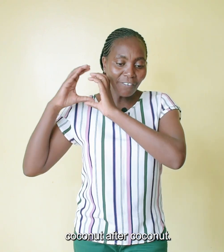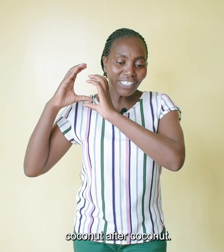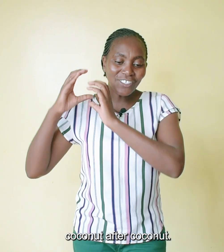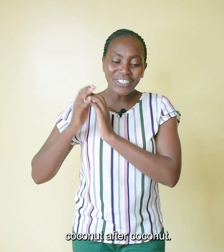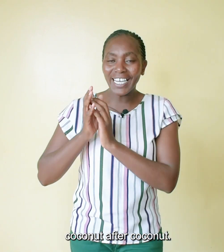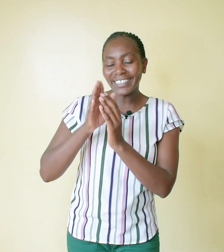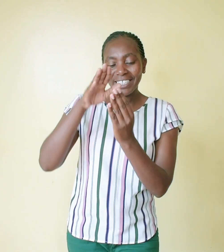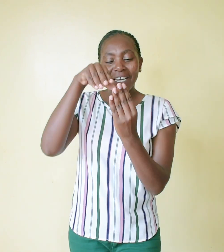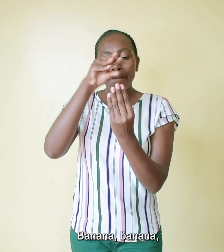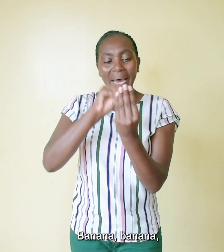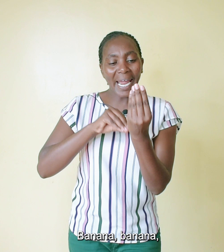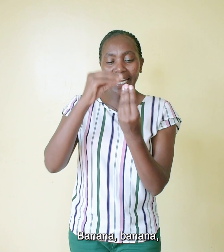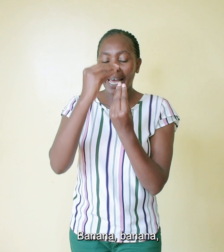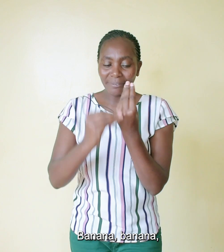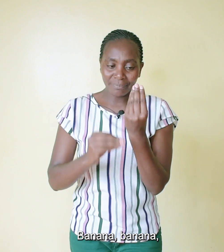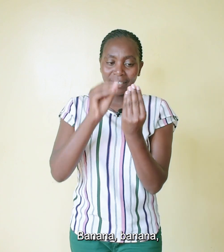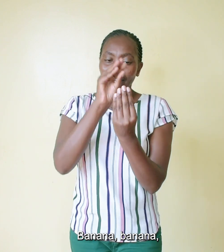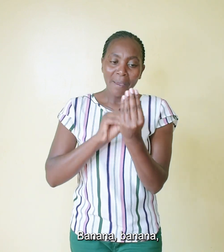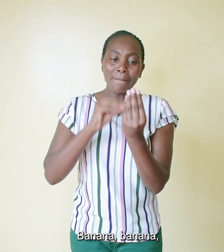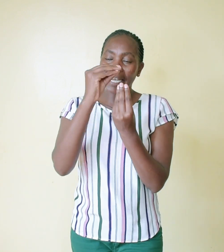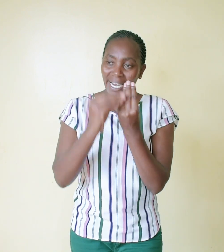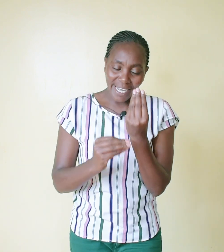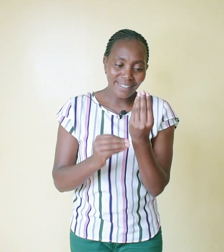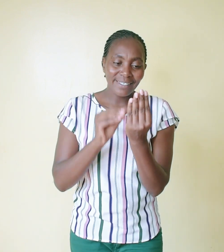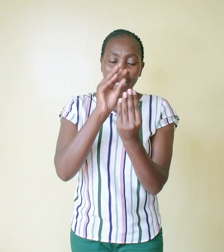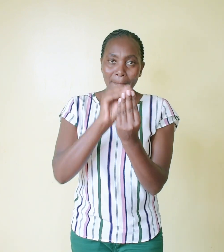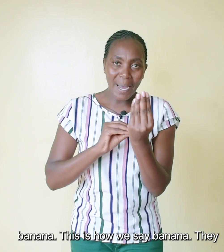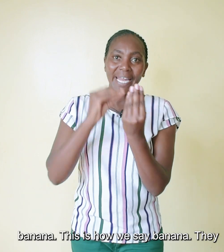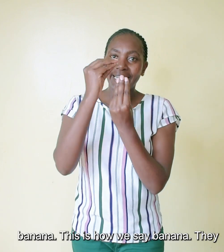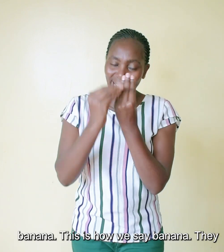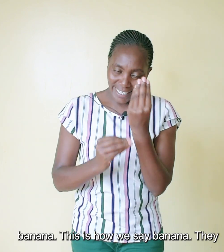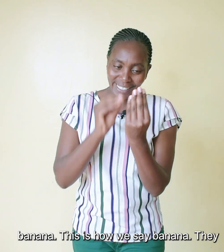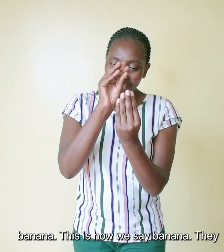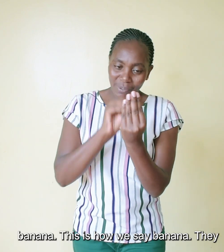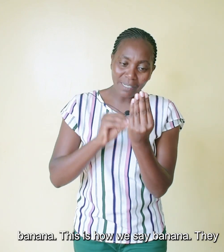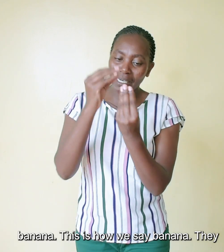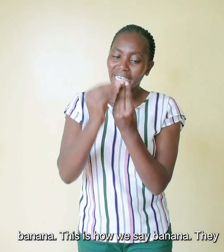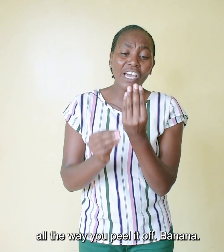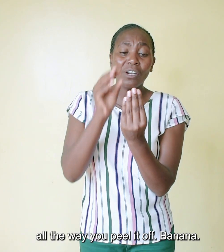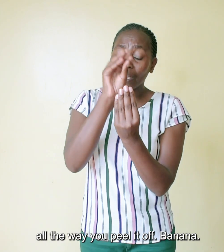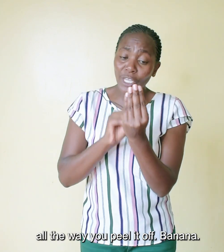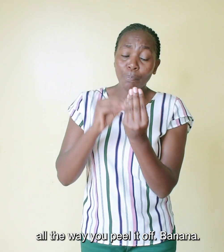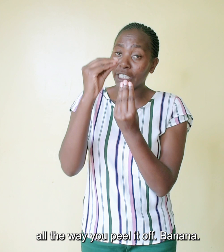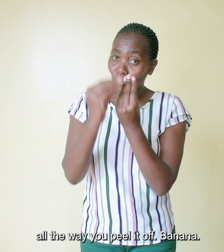After coconut, banana. Banana. Banana. This is how we sign banana. The way you peel it